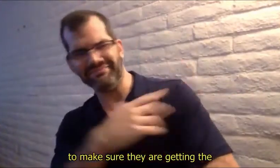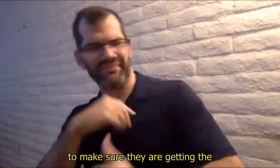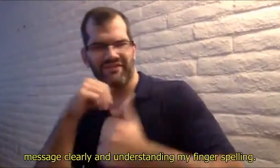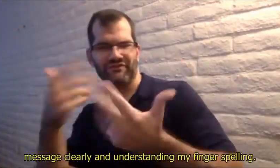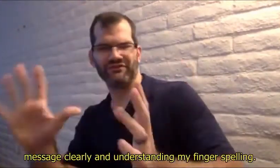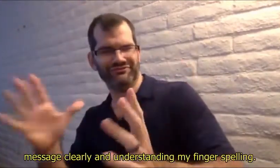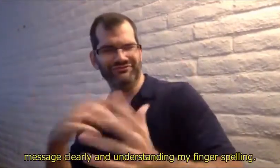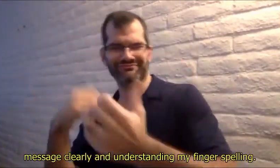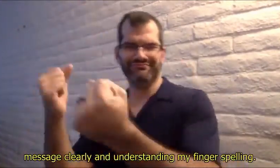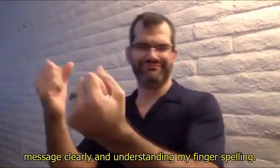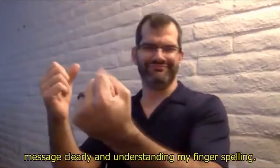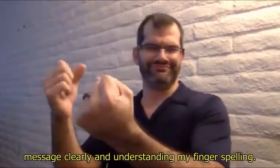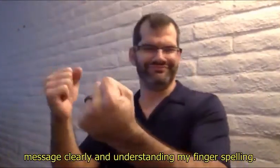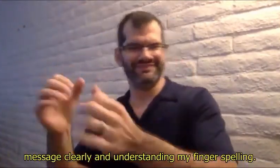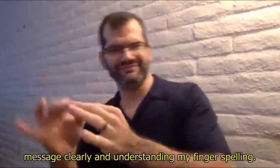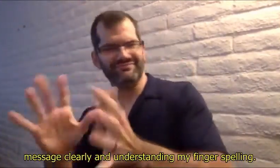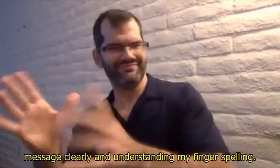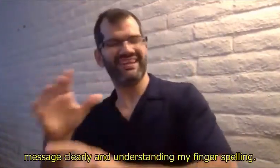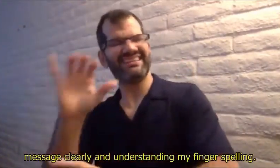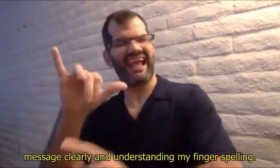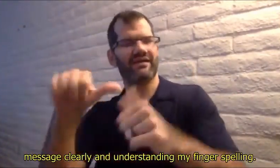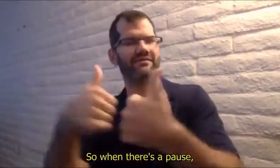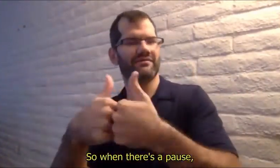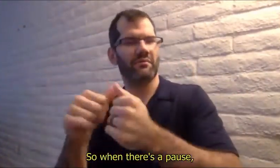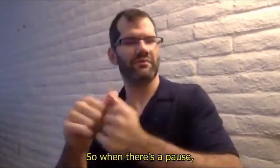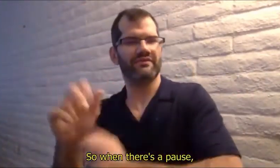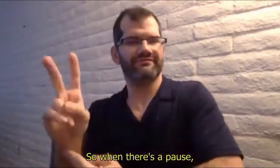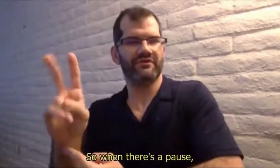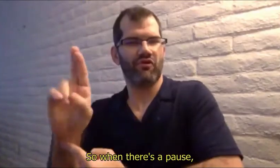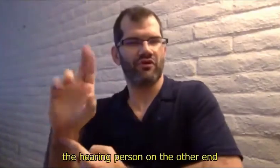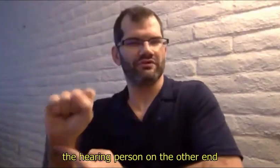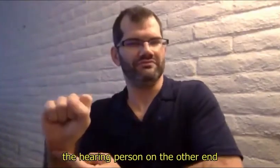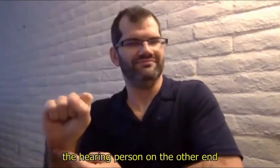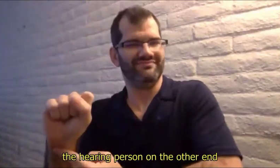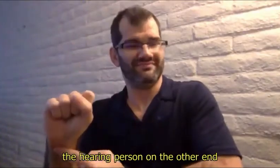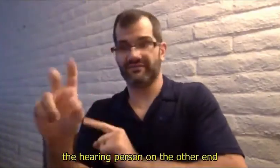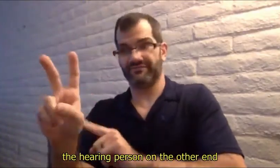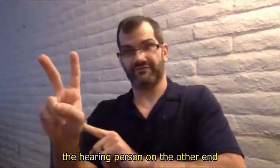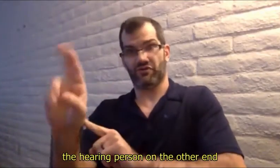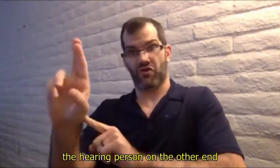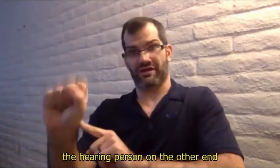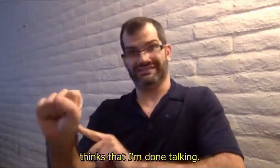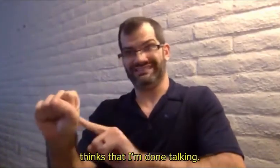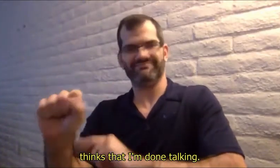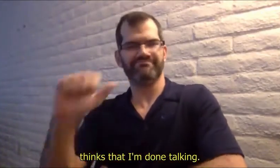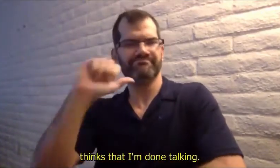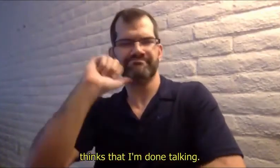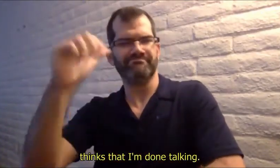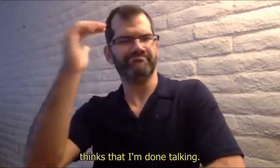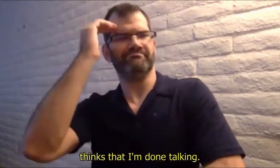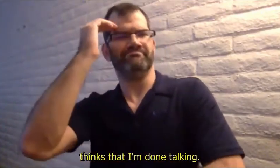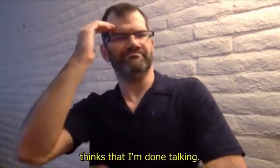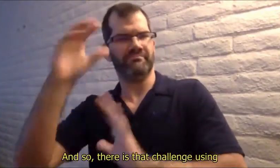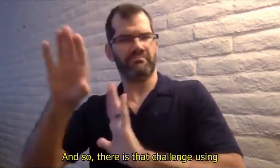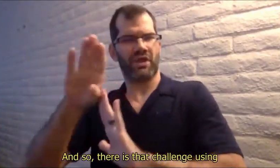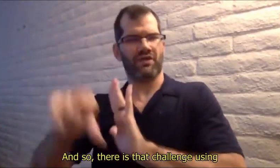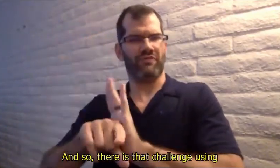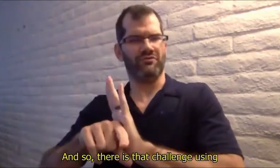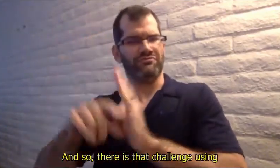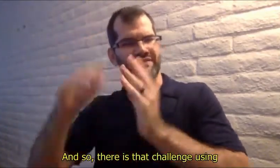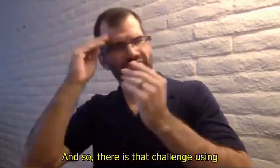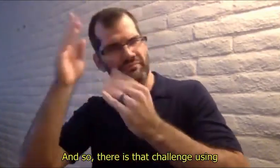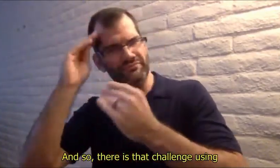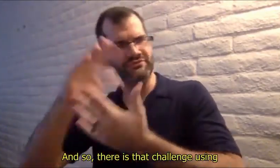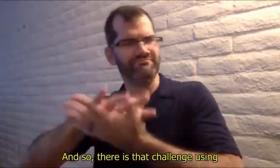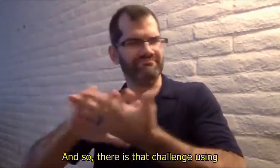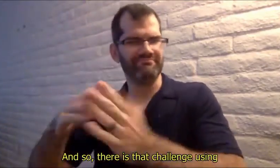they're getting the message clearly and understanding my fingerspelling. So when there's a pause, the hearing person on the other end thinks that I'm done talking. And